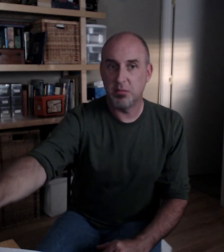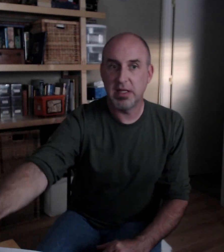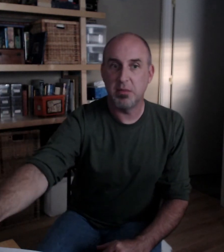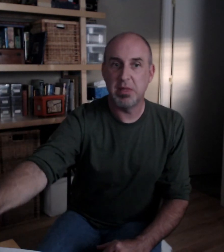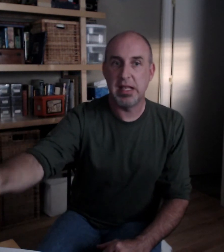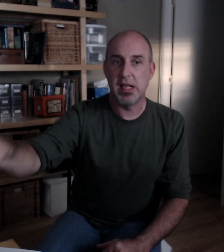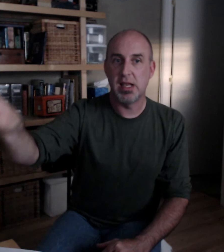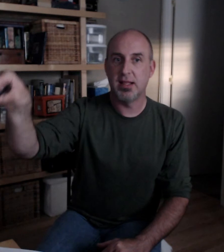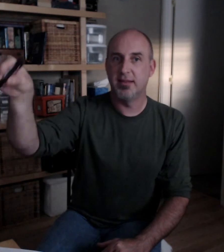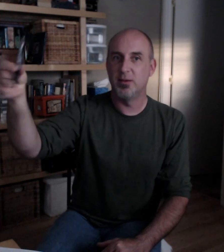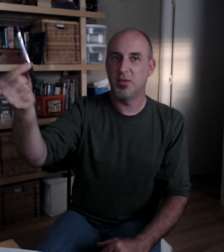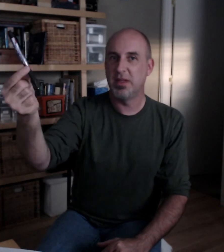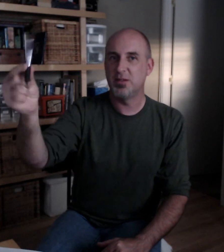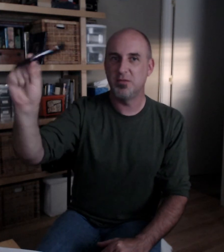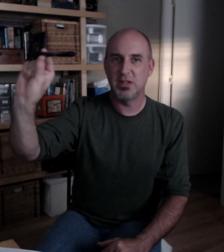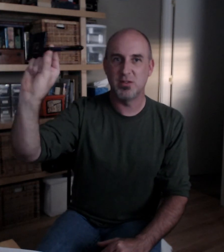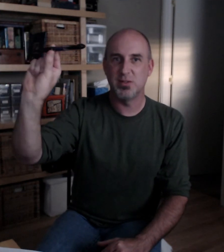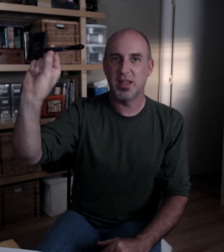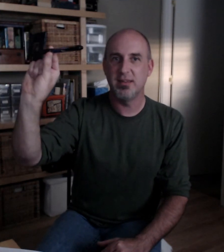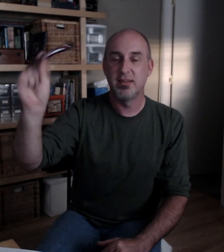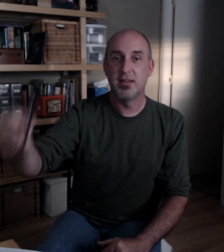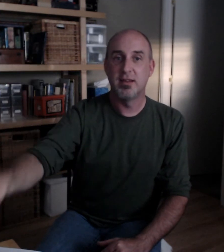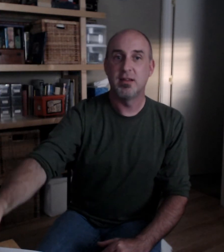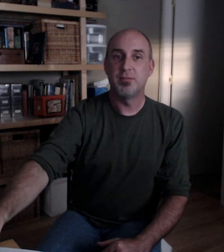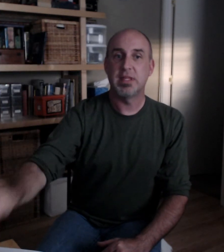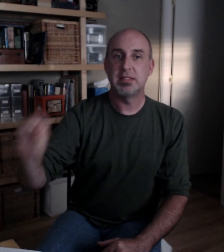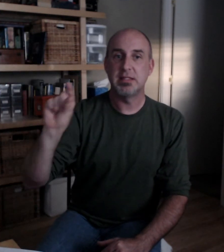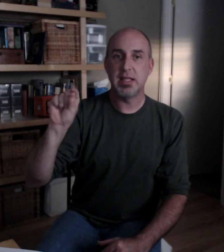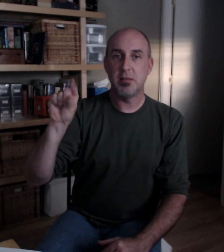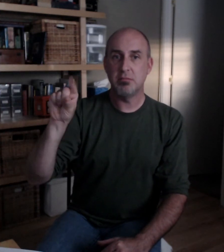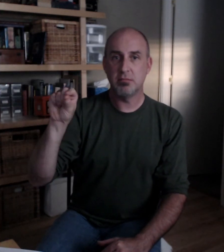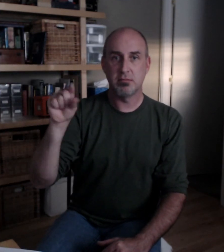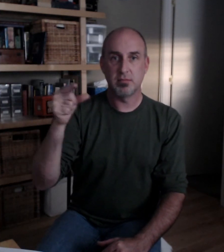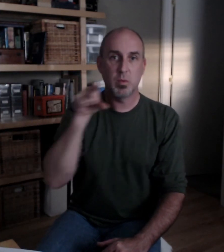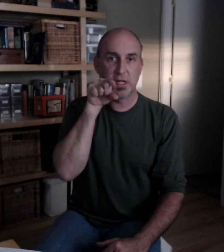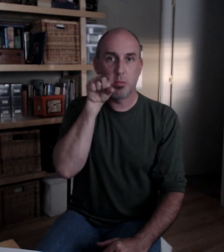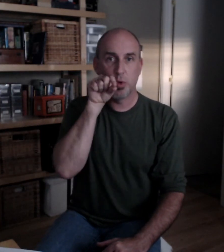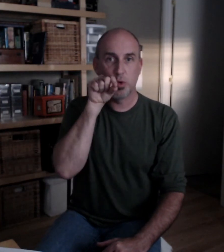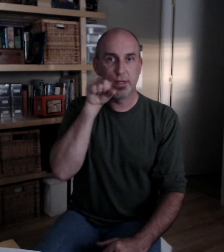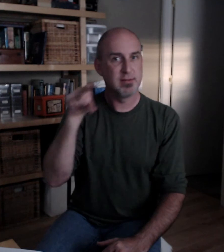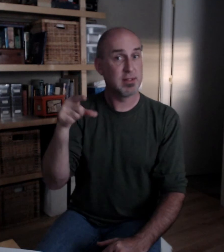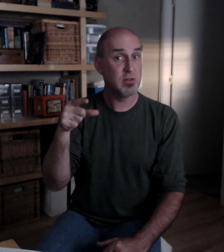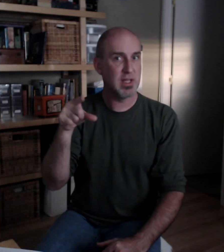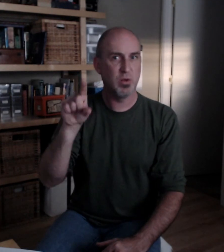a pen with my two fingers, okay? It's that same, almost like a bird. It's another sign you'll